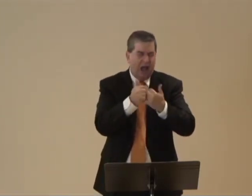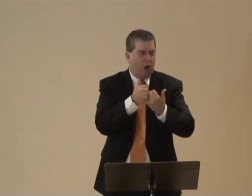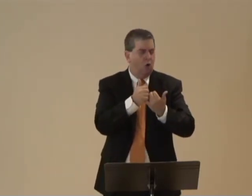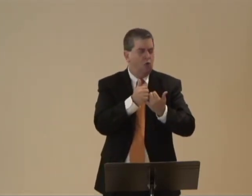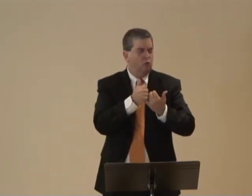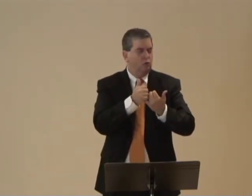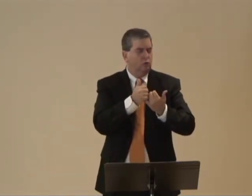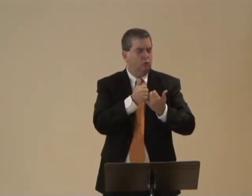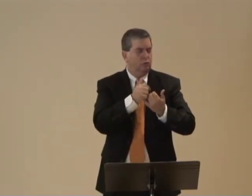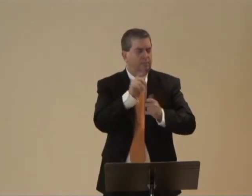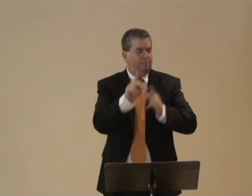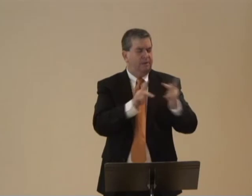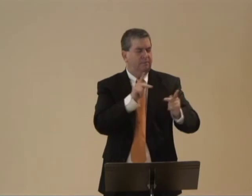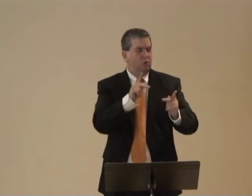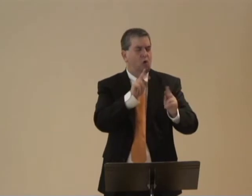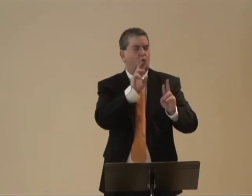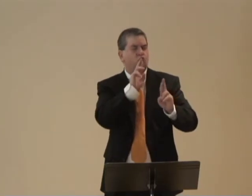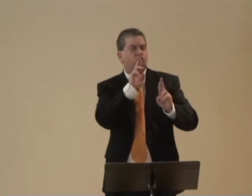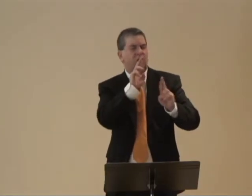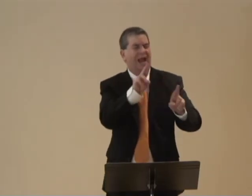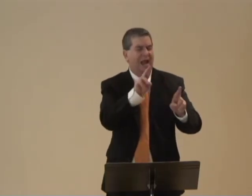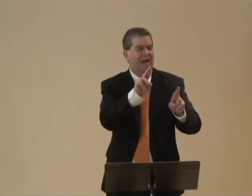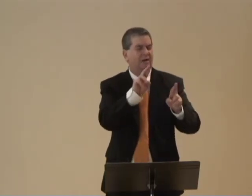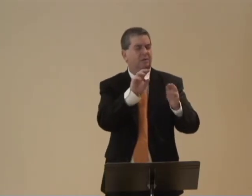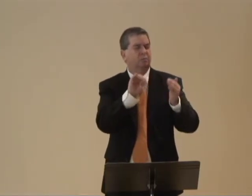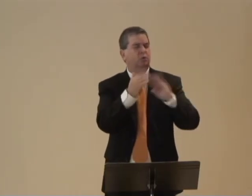You explain everything.